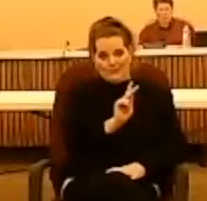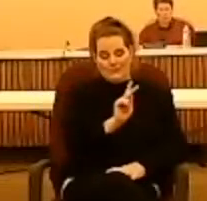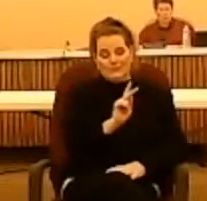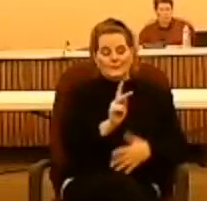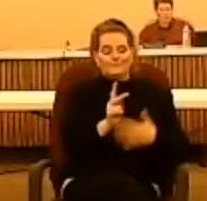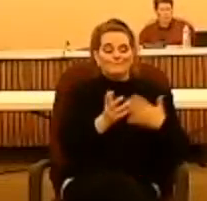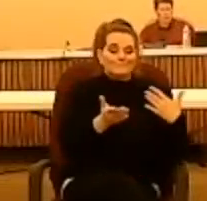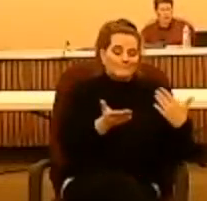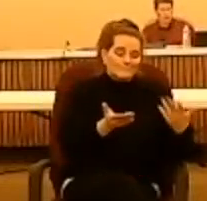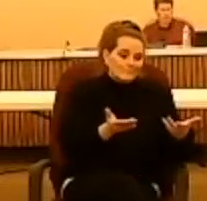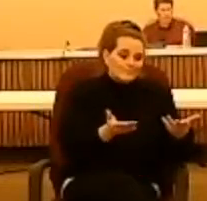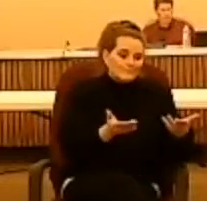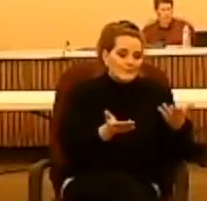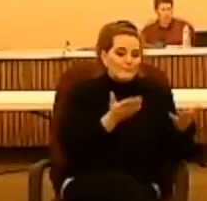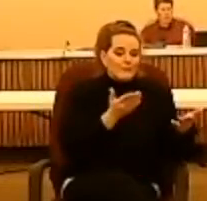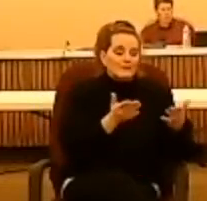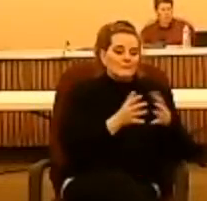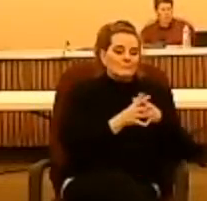potentially to